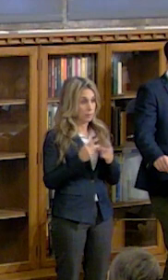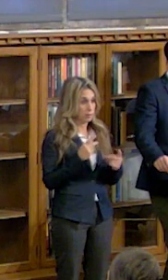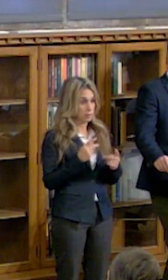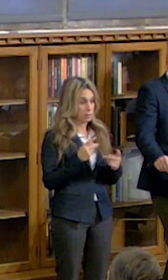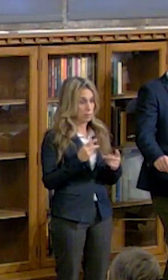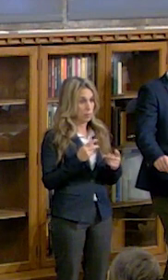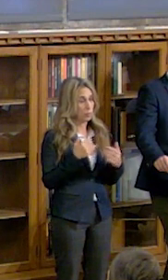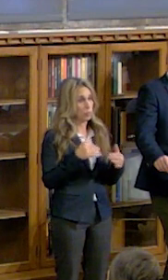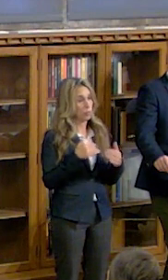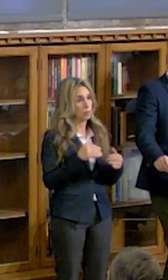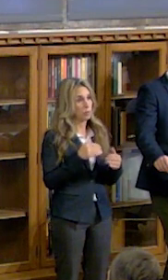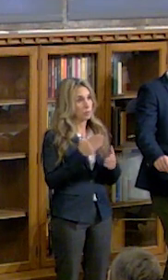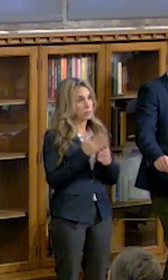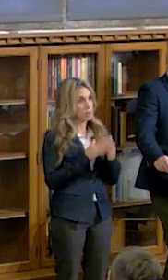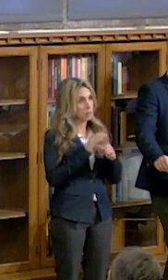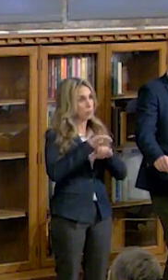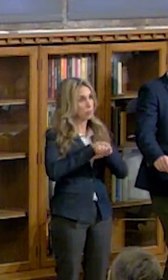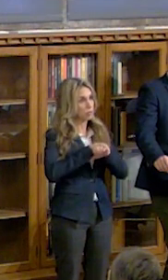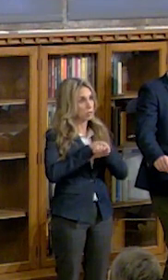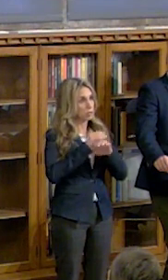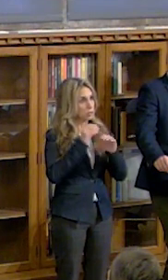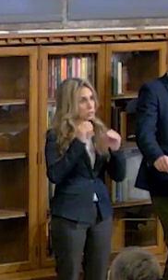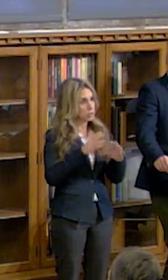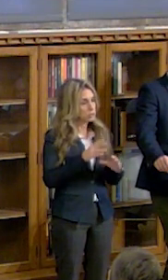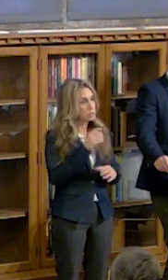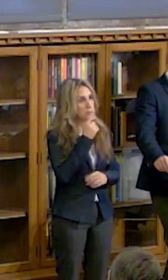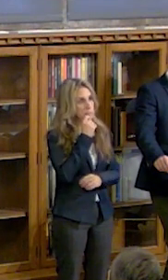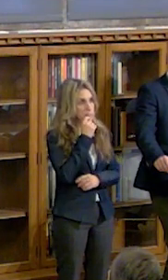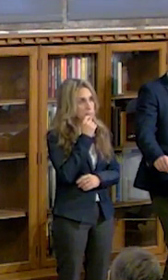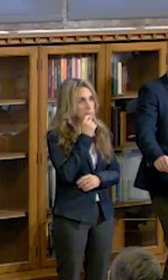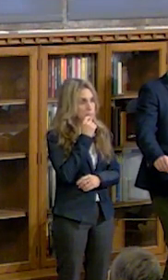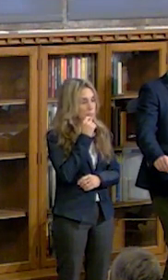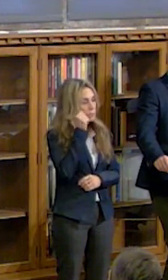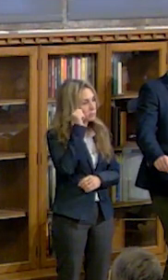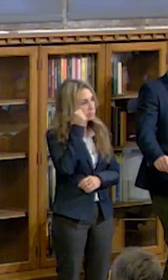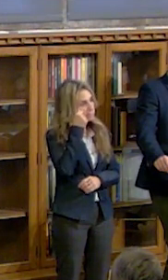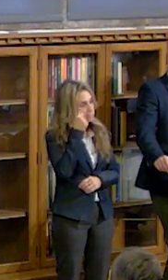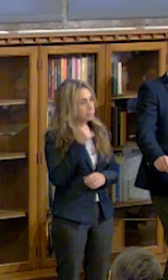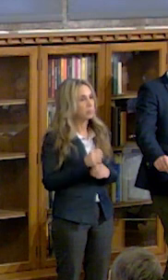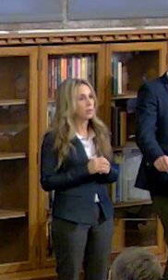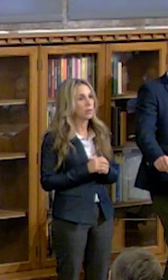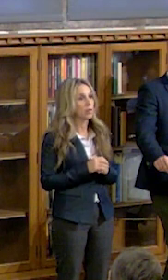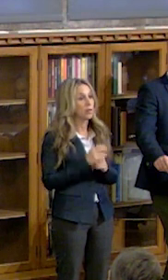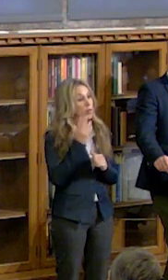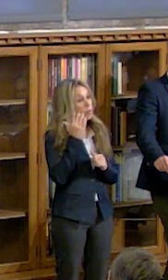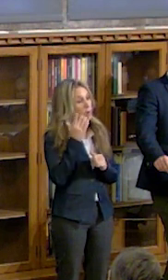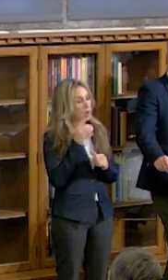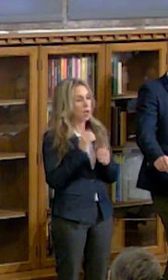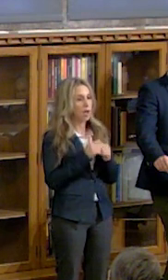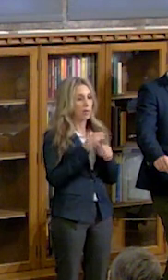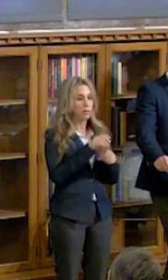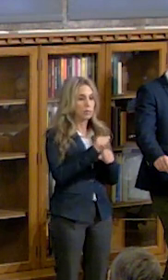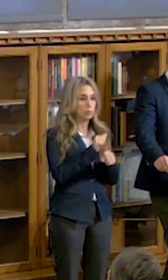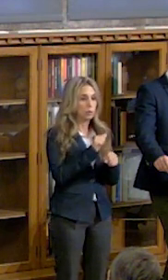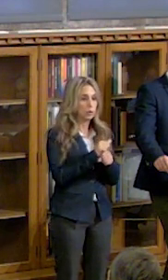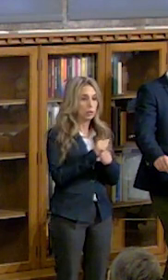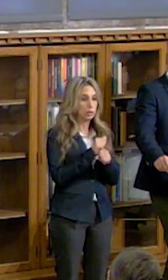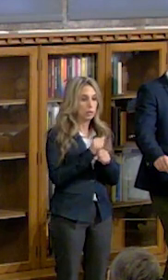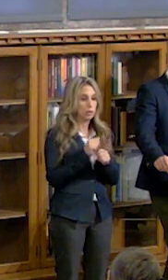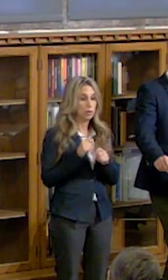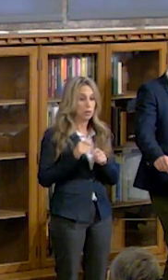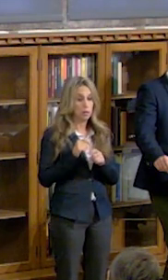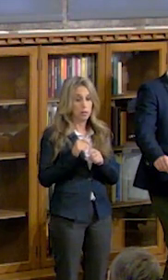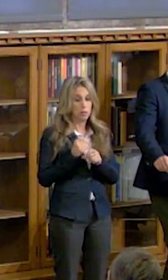imagination of British Scholars researching and teaching African-American history this is because of the way his work not least From Slavery to